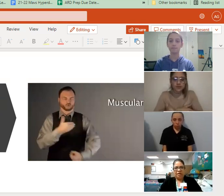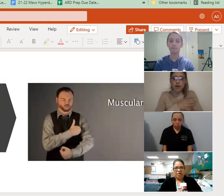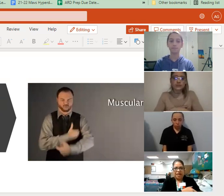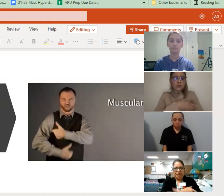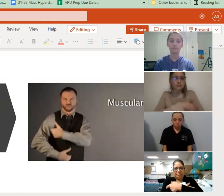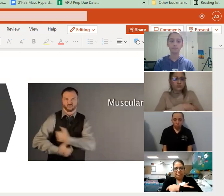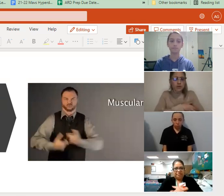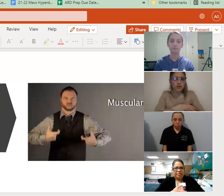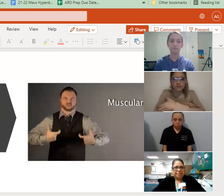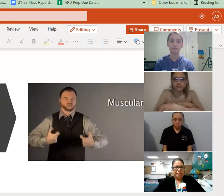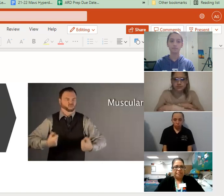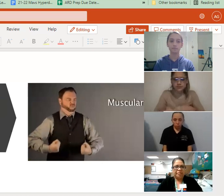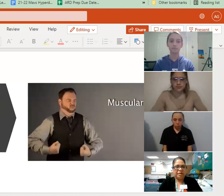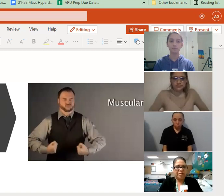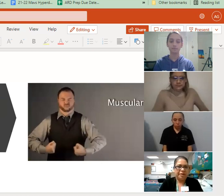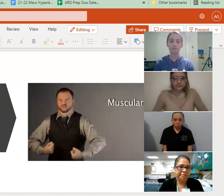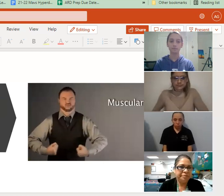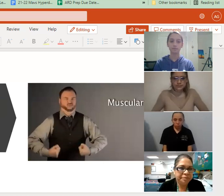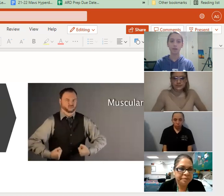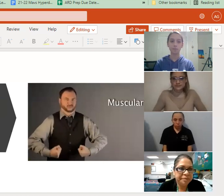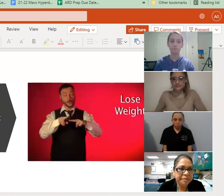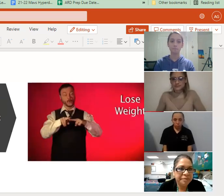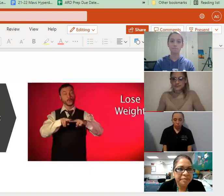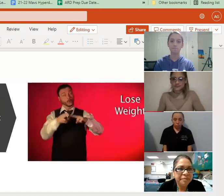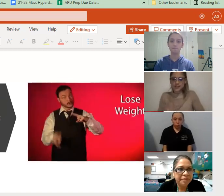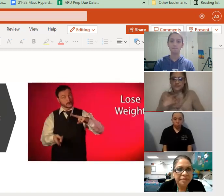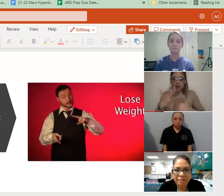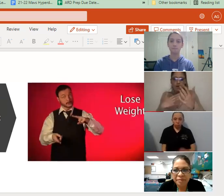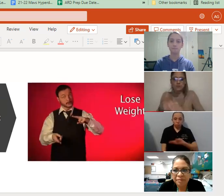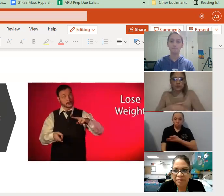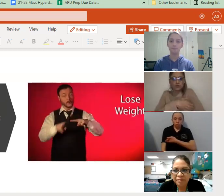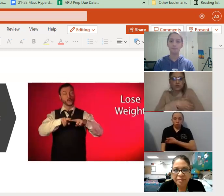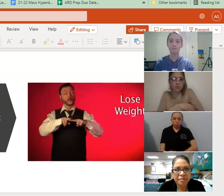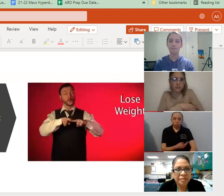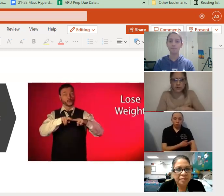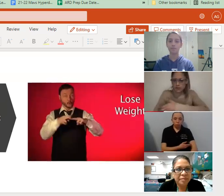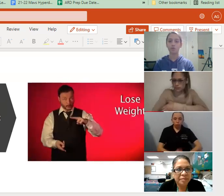Yeah. Okay. Okay. Yeah.